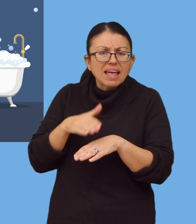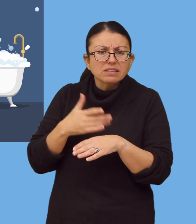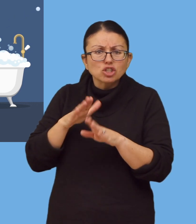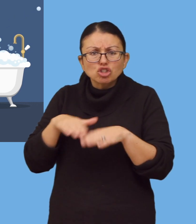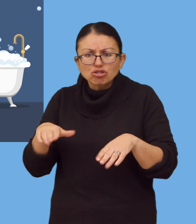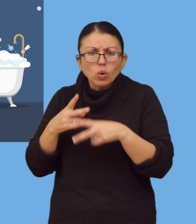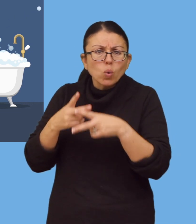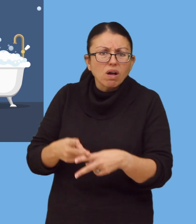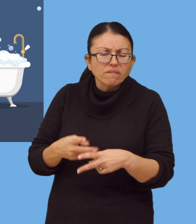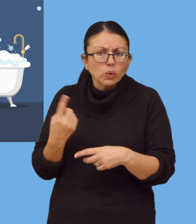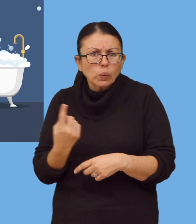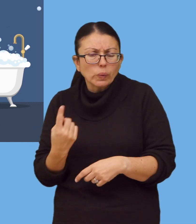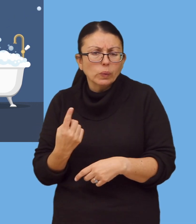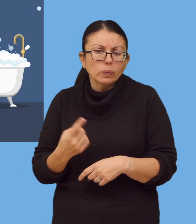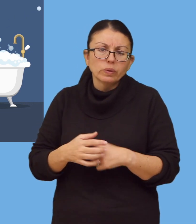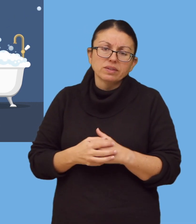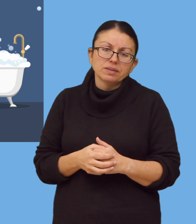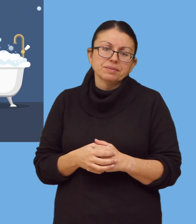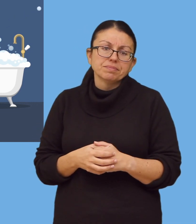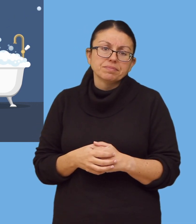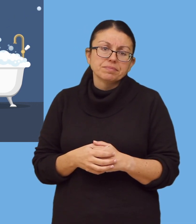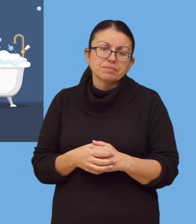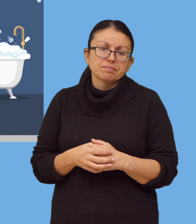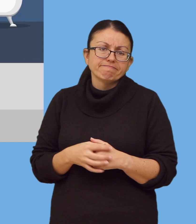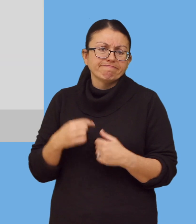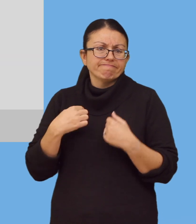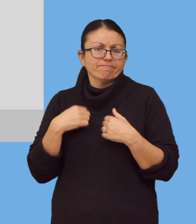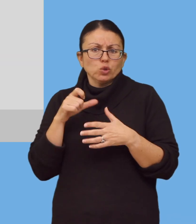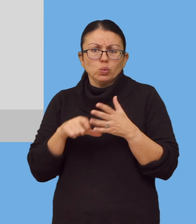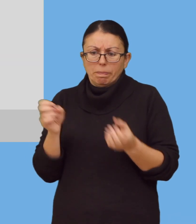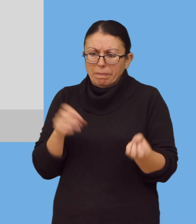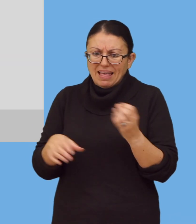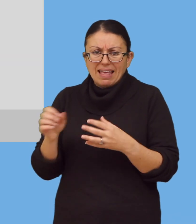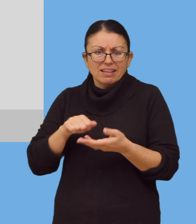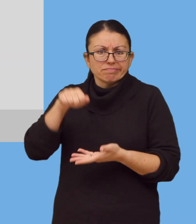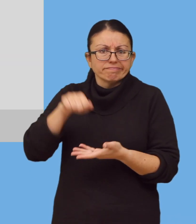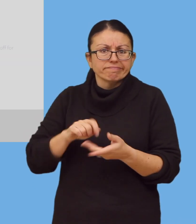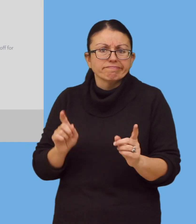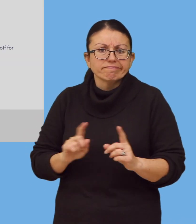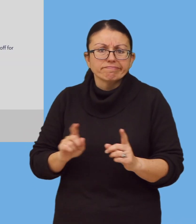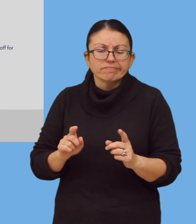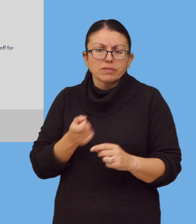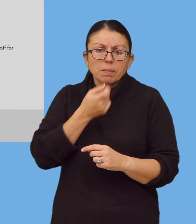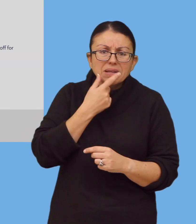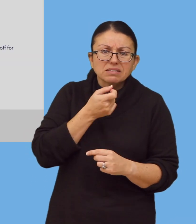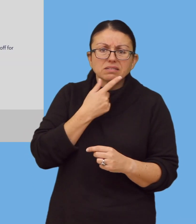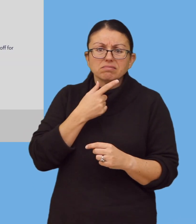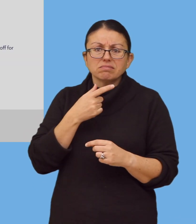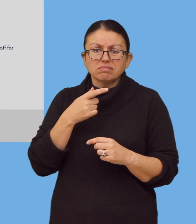risk of infection. Think of all the other things you need to do to put your mind at rest when you go into hospital.